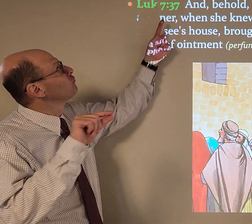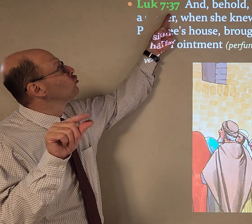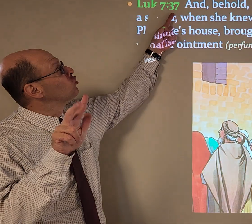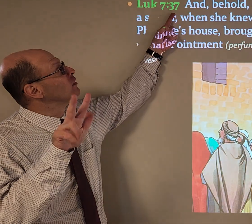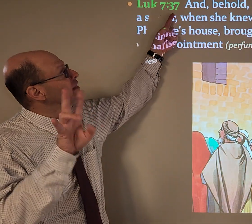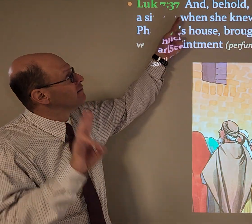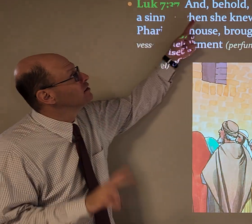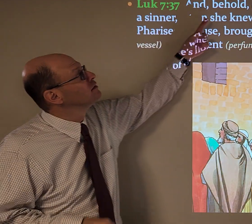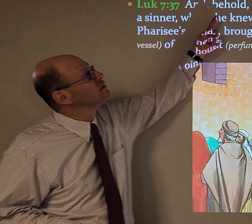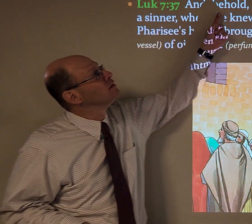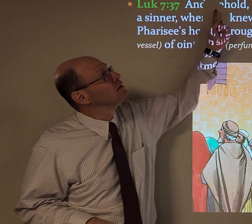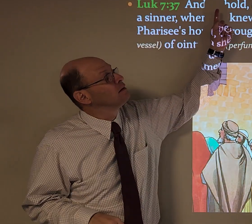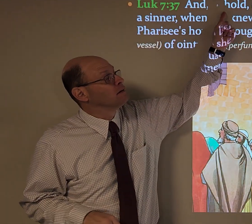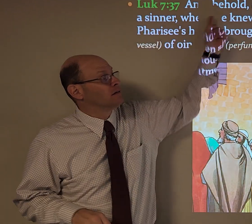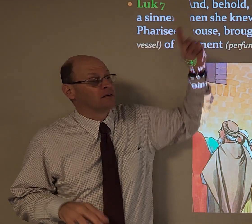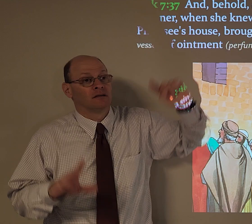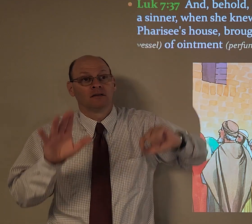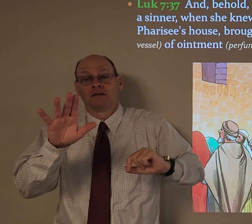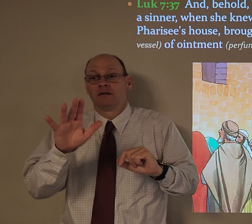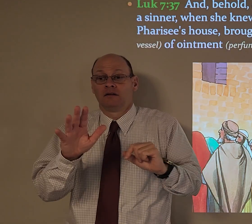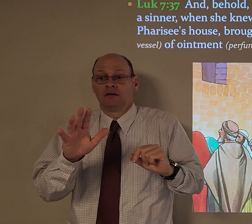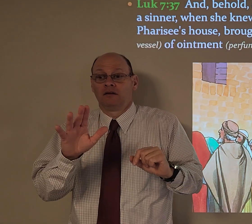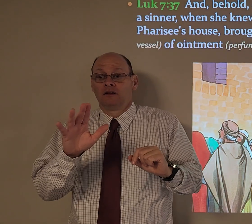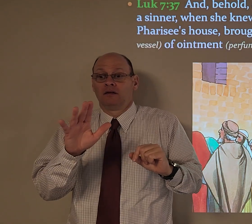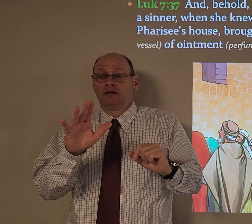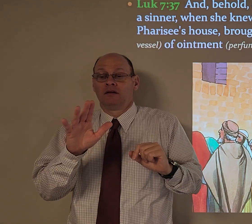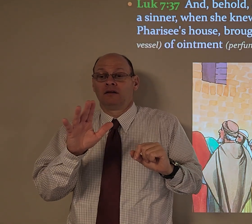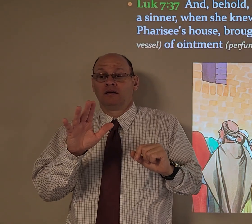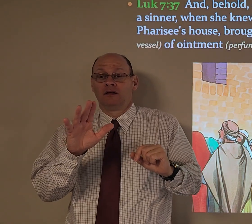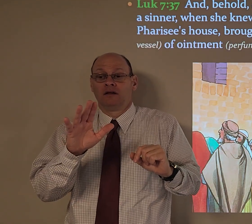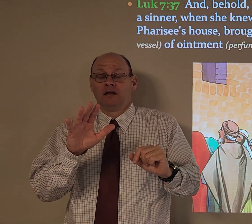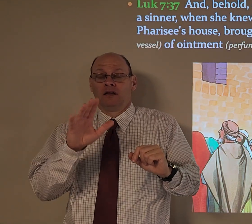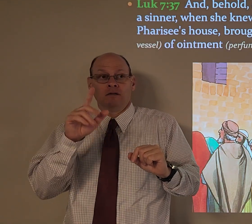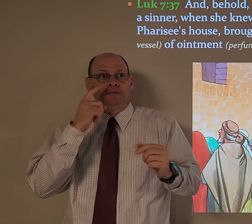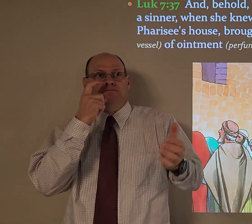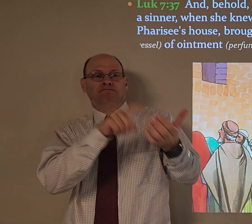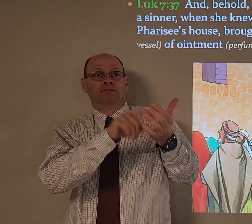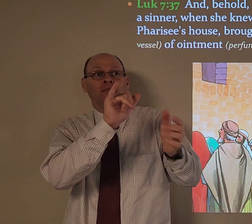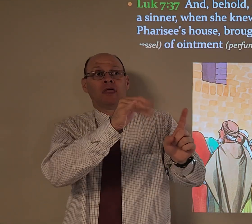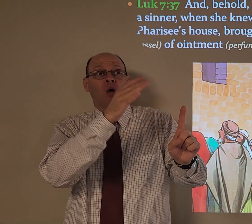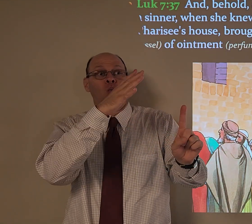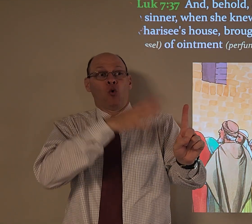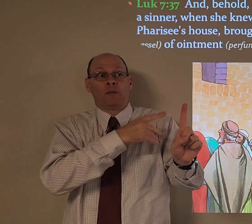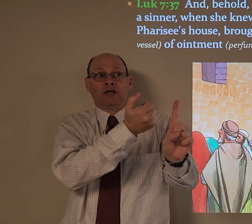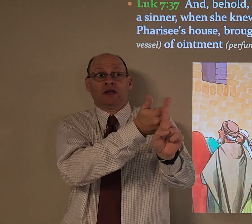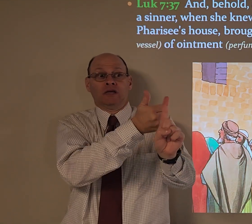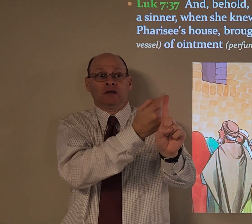Verse 37, and behold, a woman in the city,